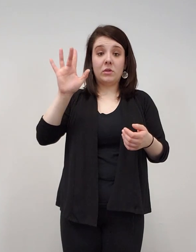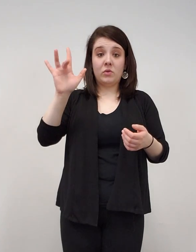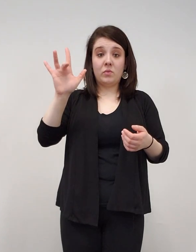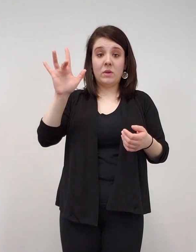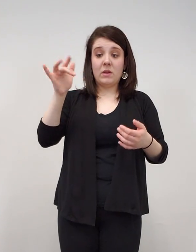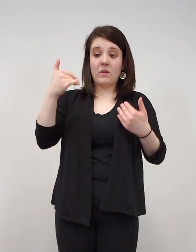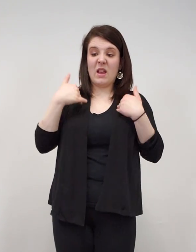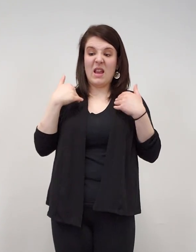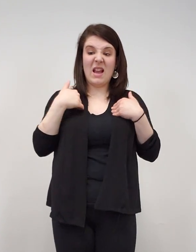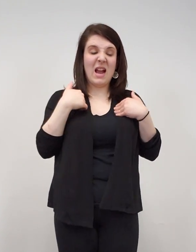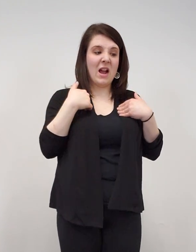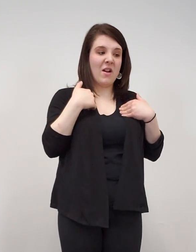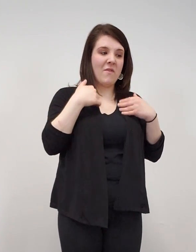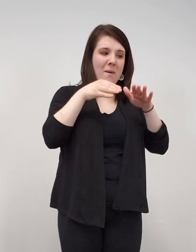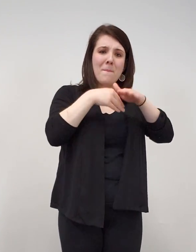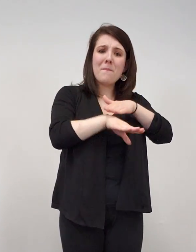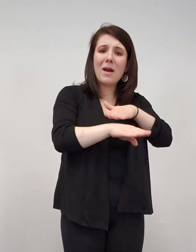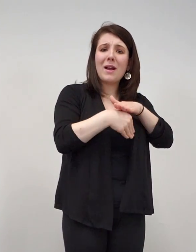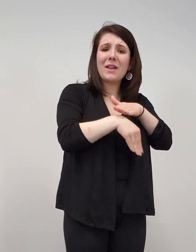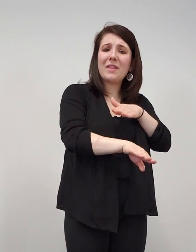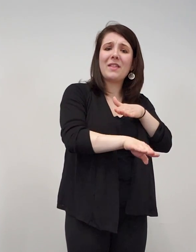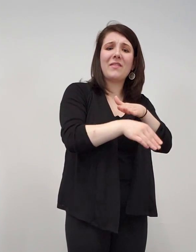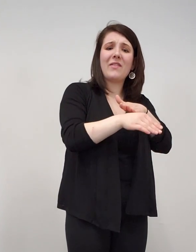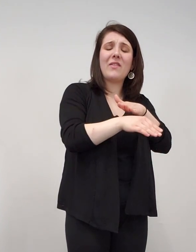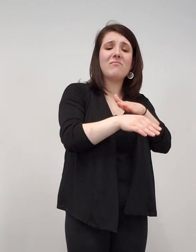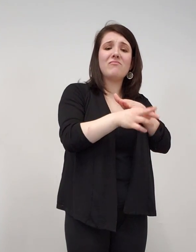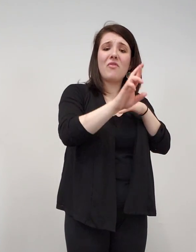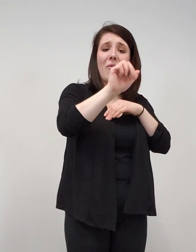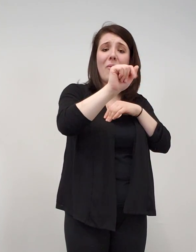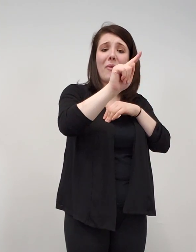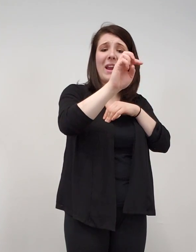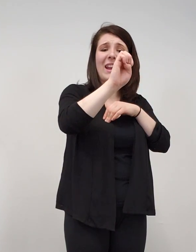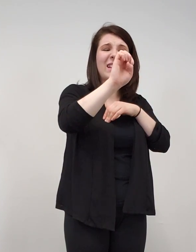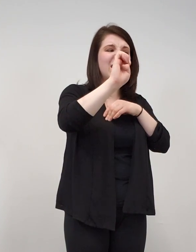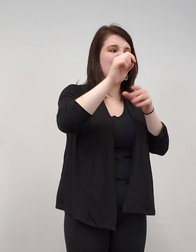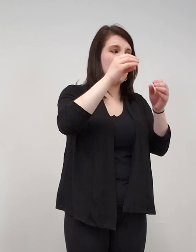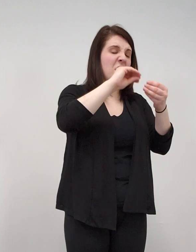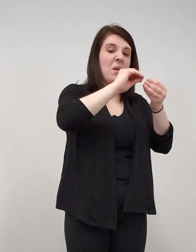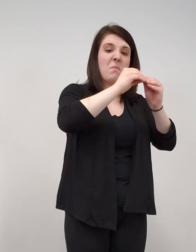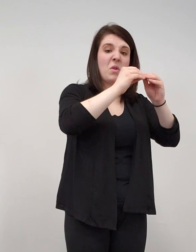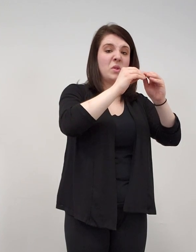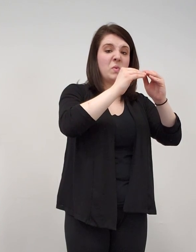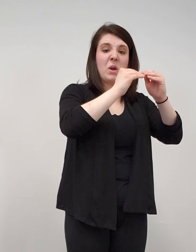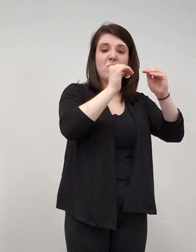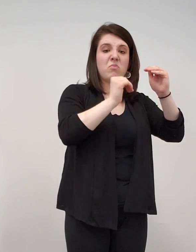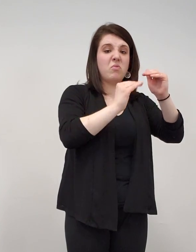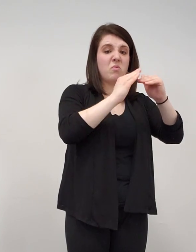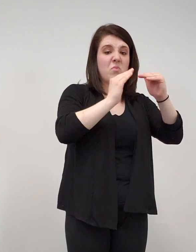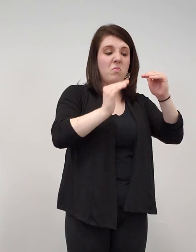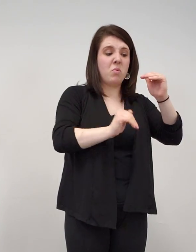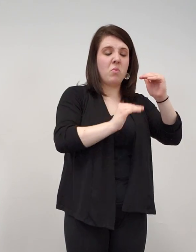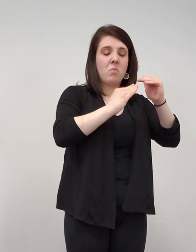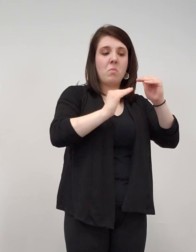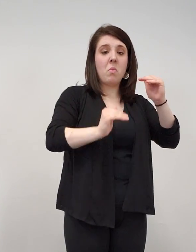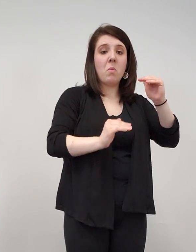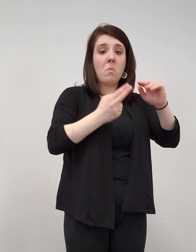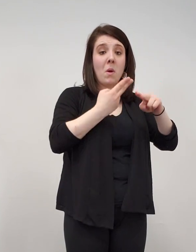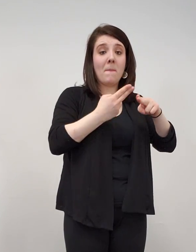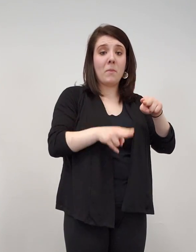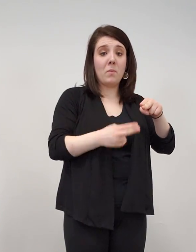During his presidency, Warren G. Harding, the dark horse contender who won the election, the unexpected